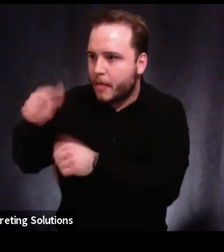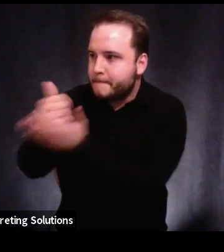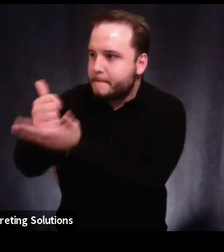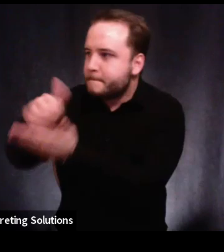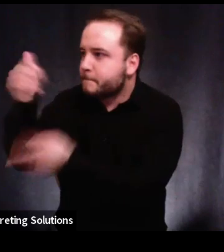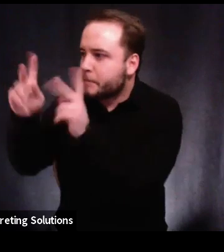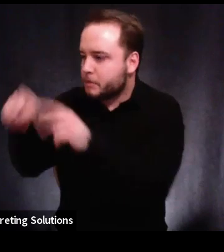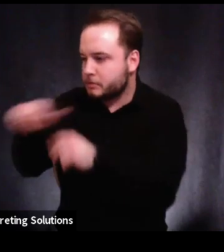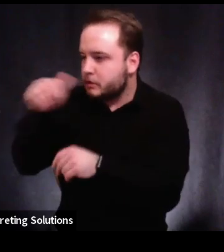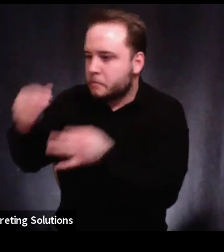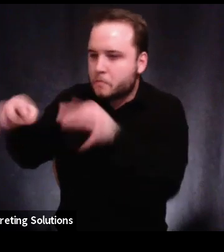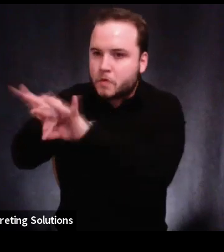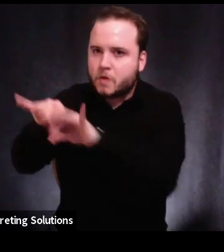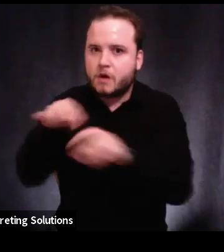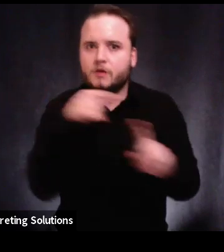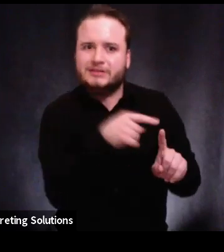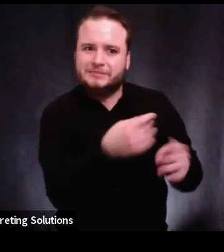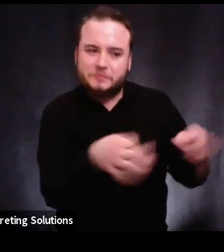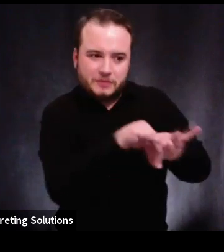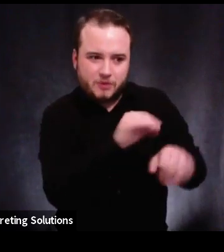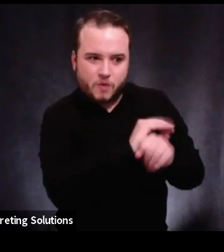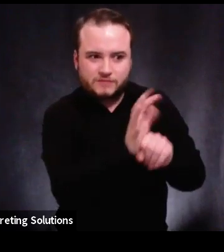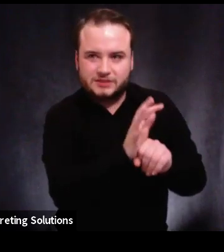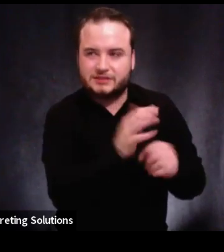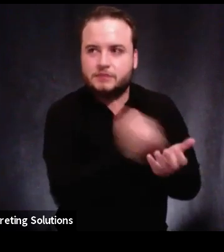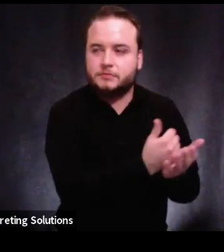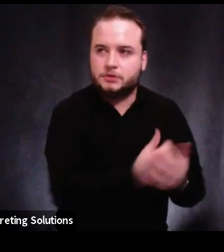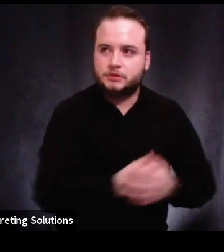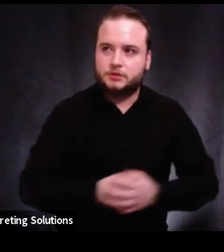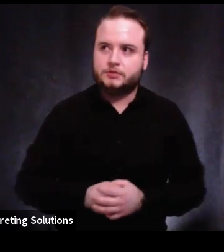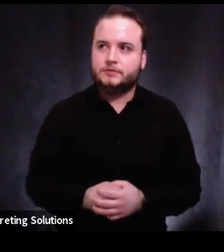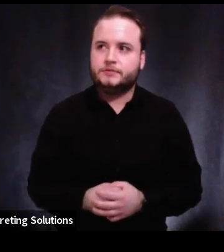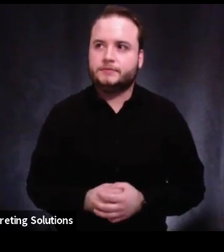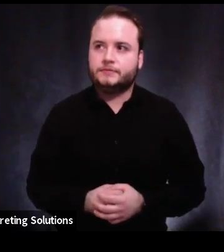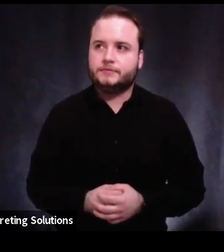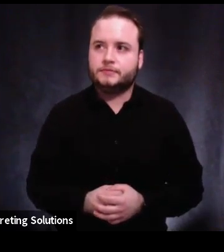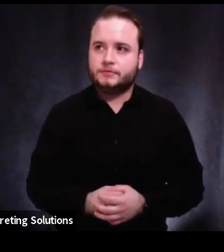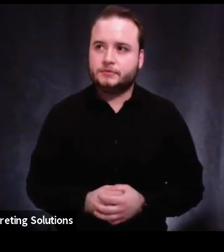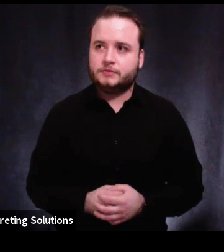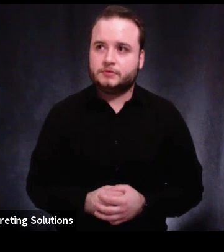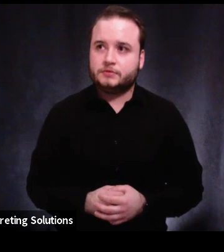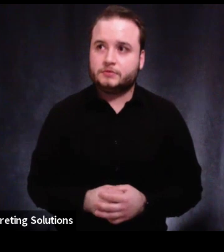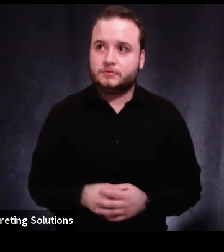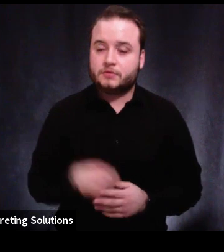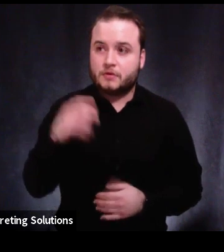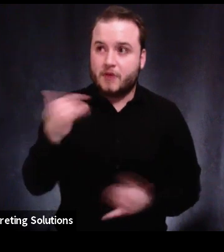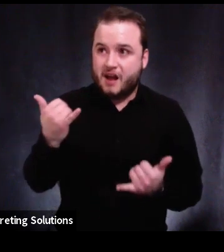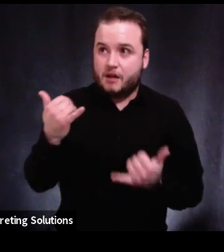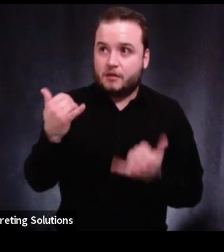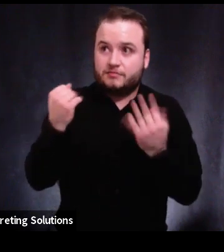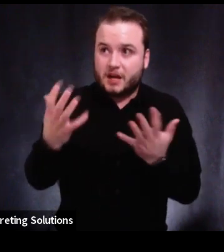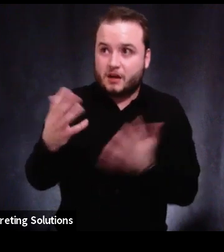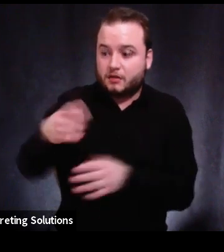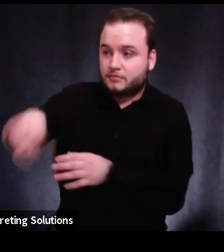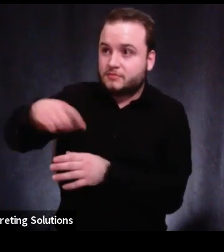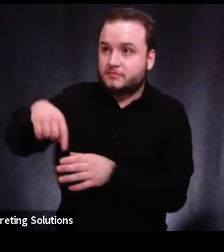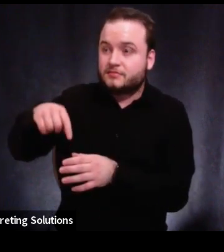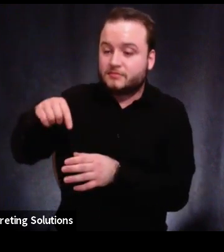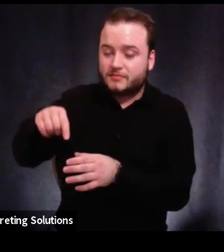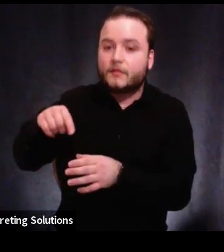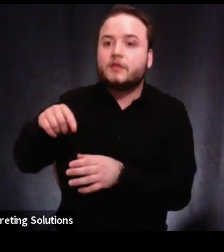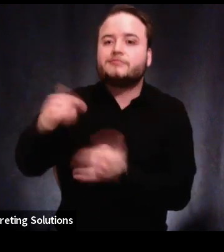waiting in the wings, so to speak. But I acknowledge that, very, very fair point. It may seem really counterintuitive why